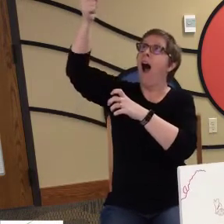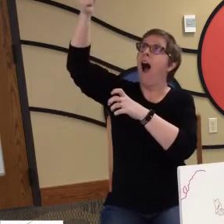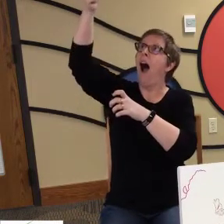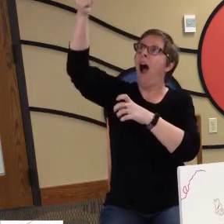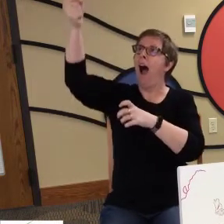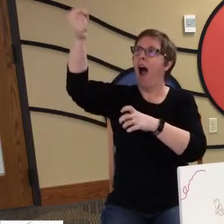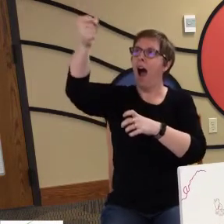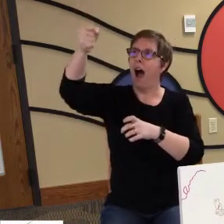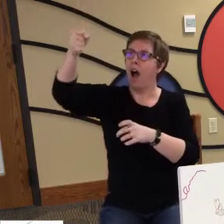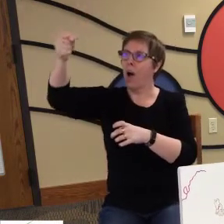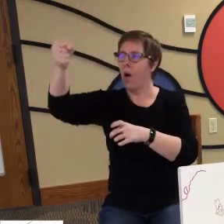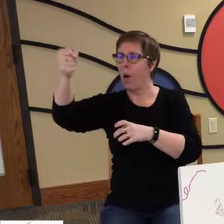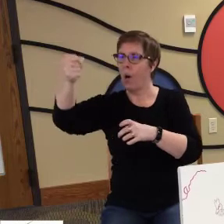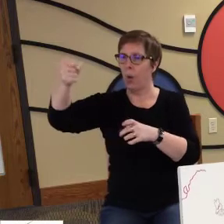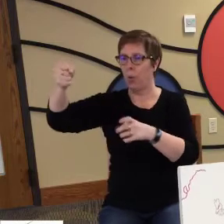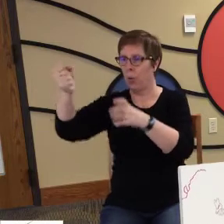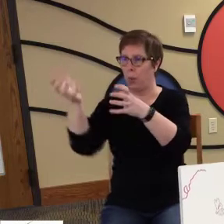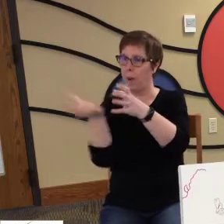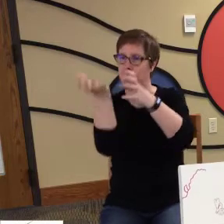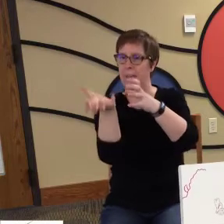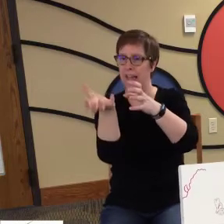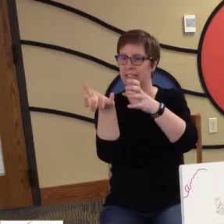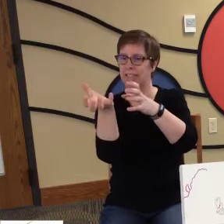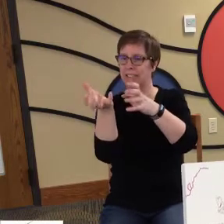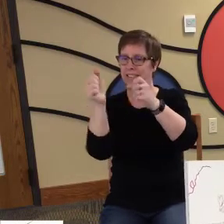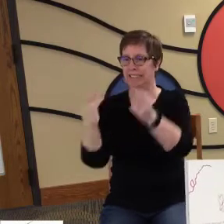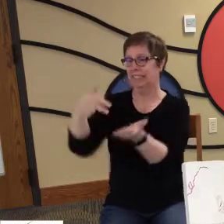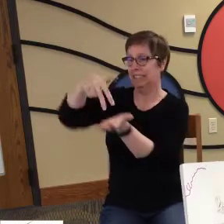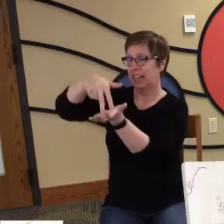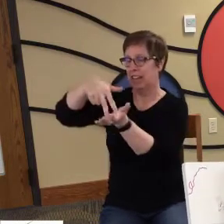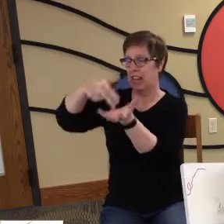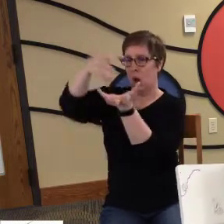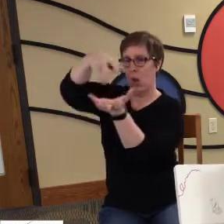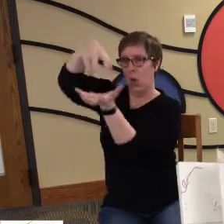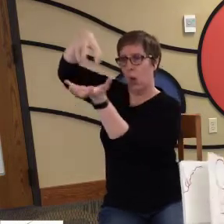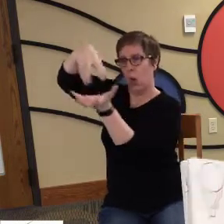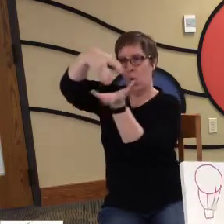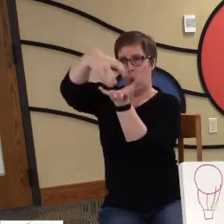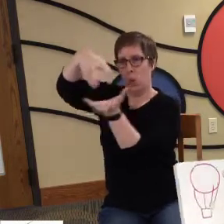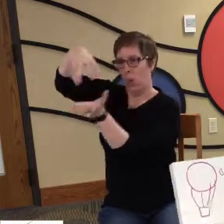and he made a basket under the balloon, big enough to stand in.